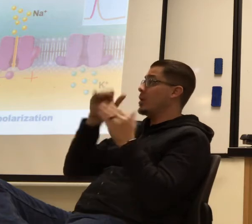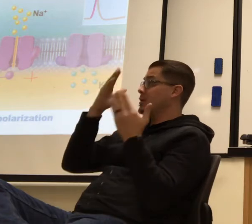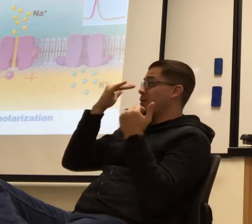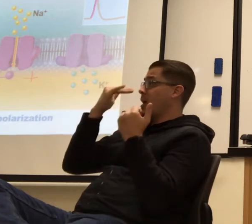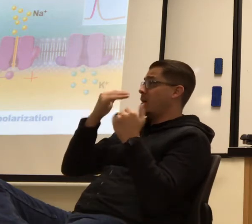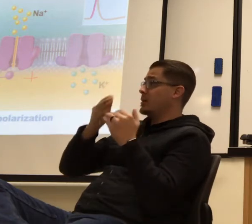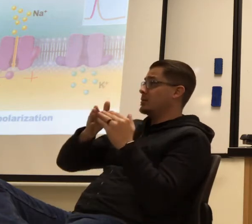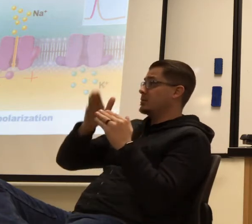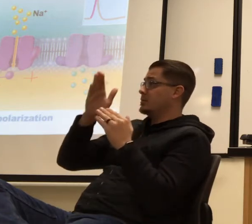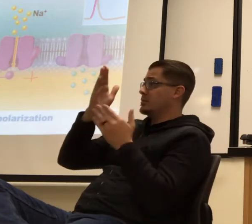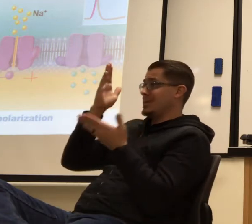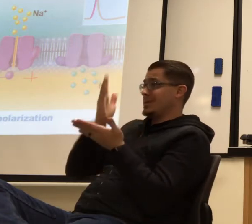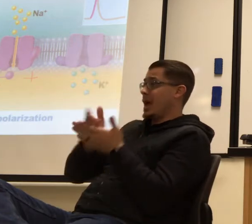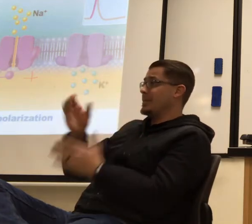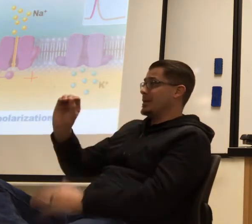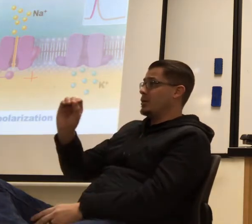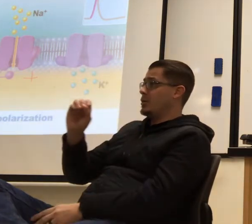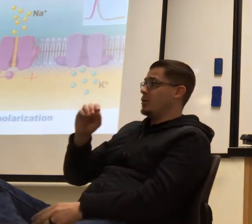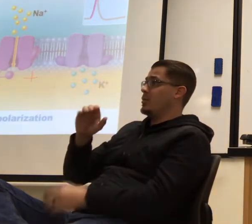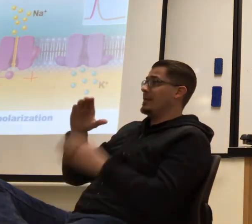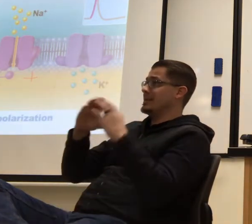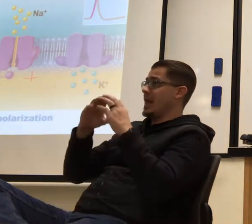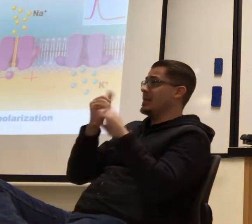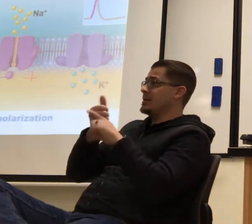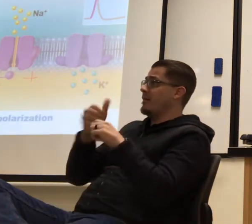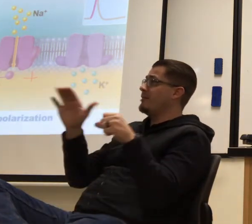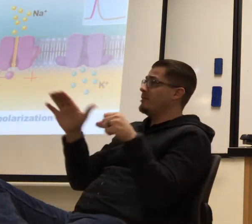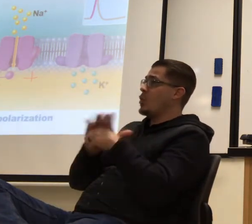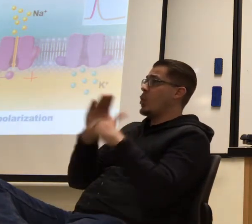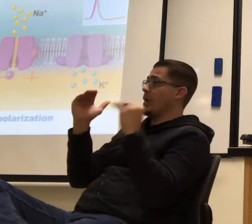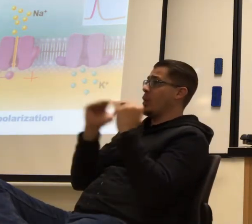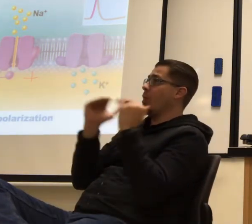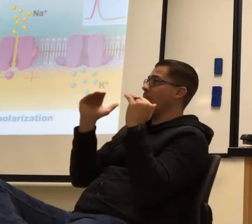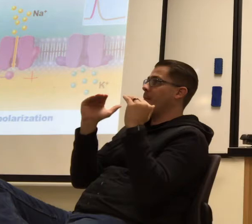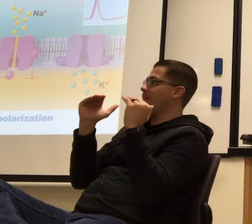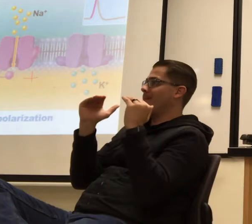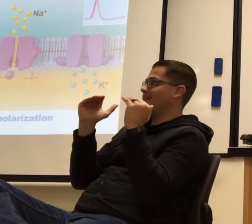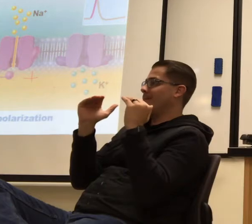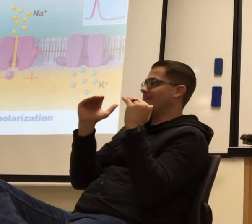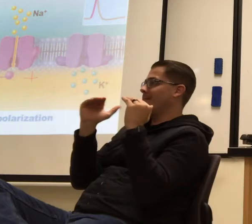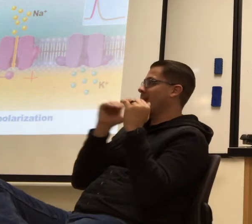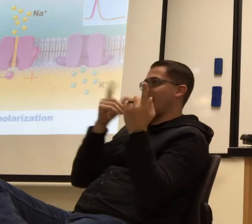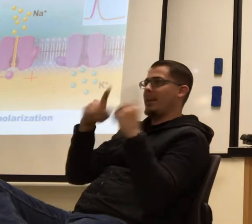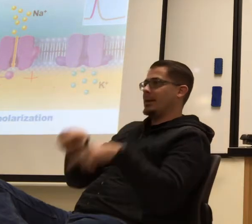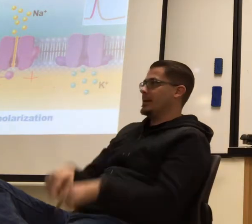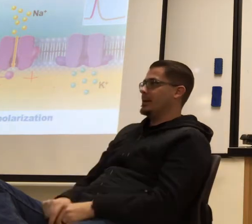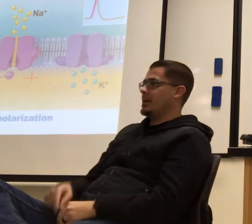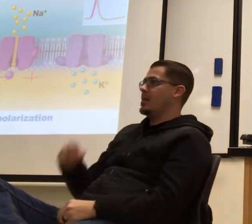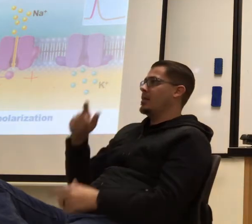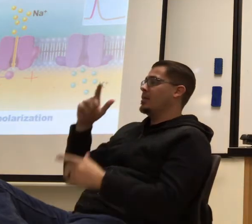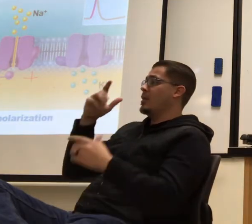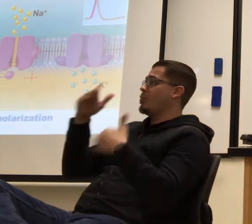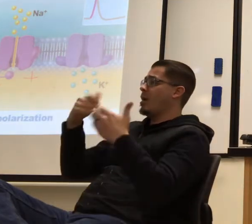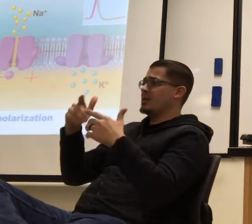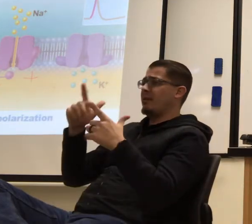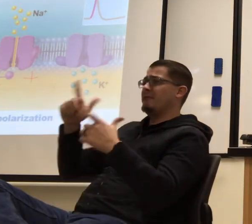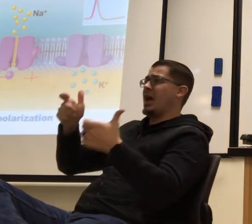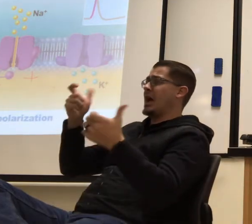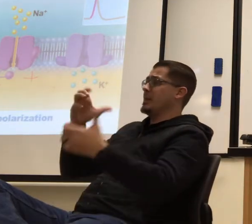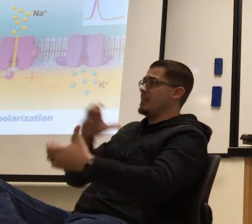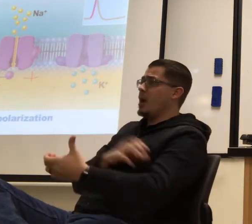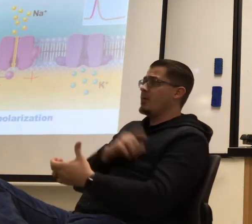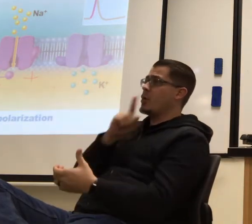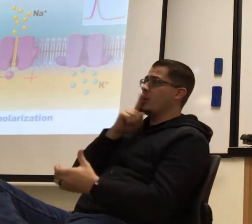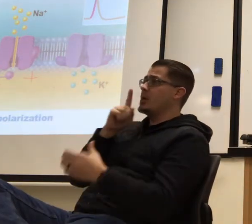zero when the cell is in true equilibrium, but it doesn't. This process is so fast and powerful, you